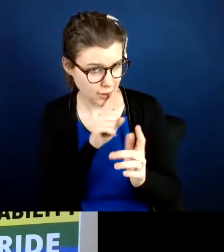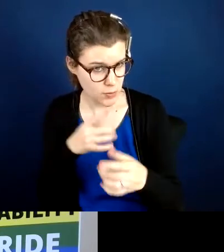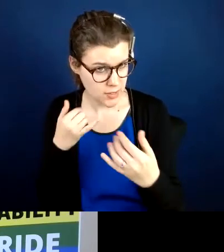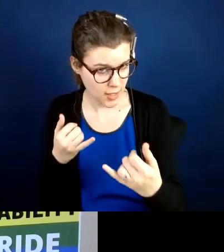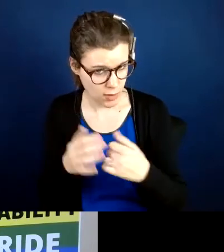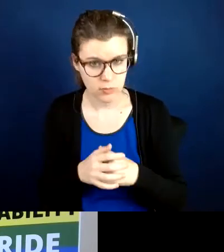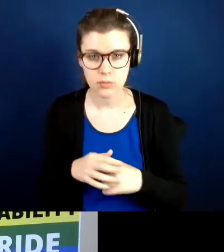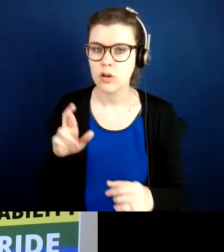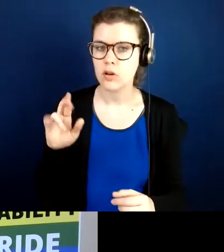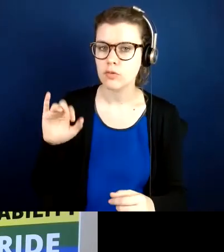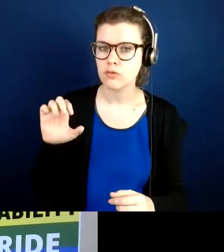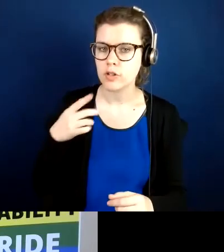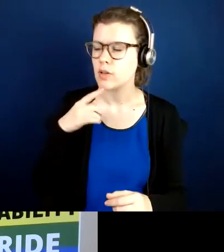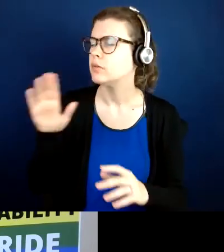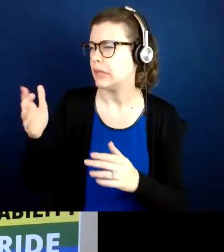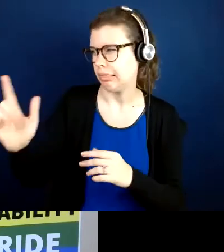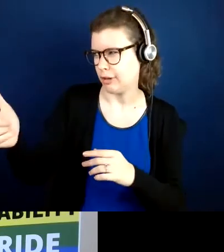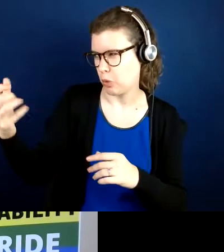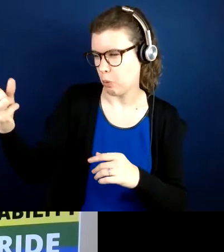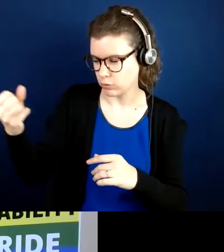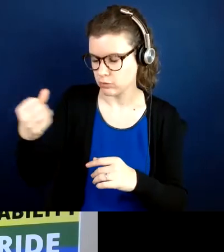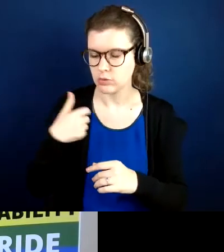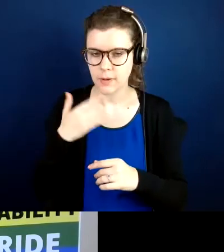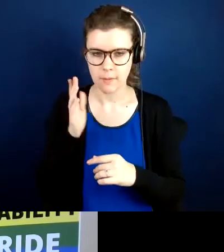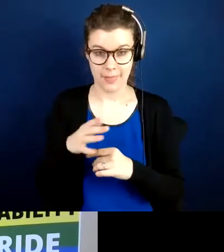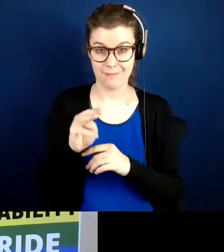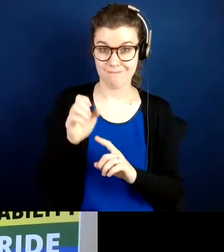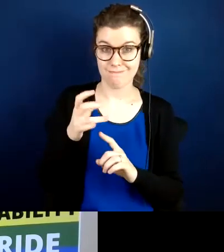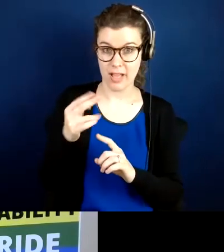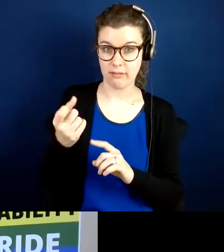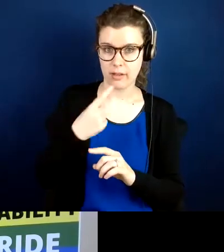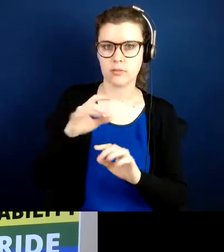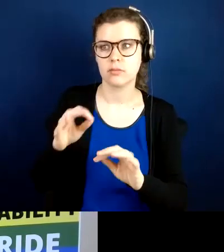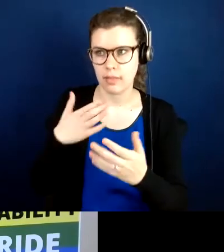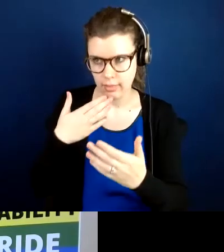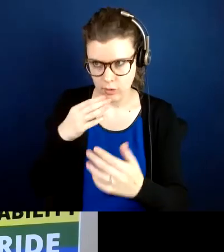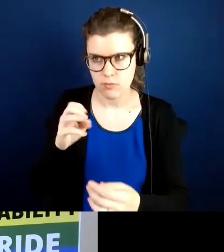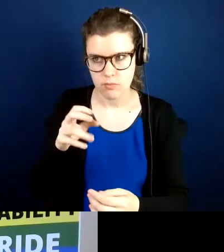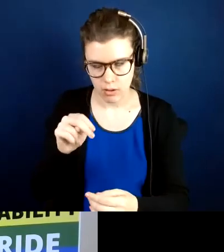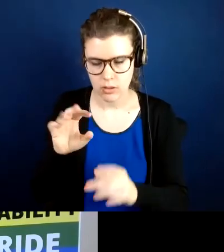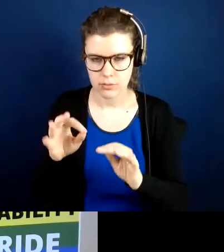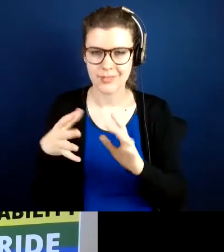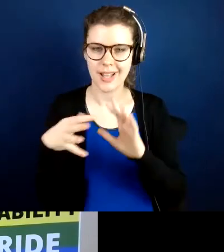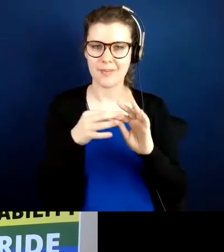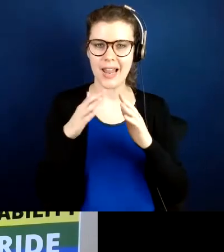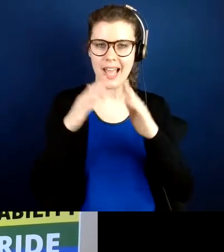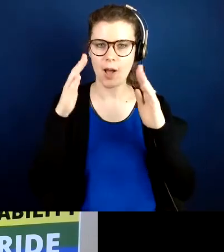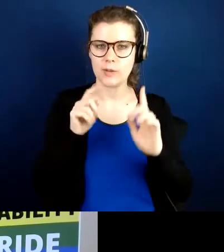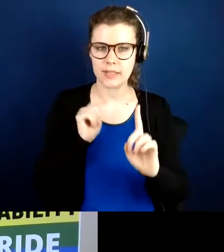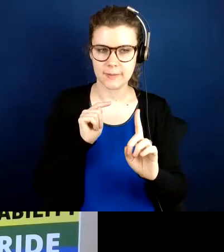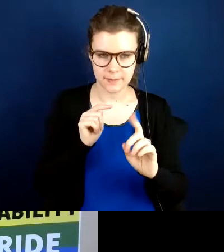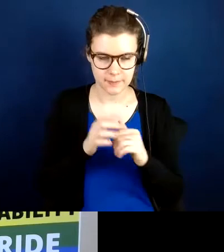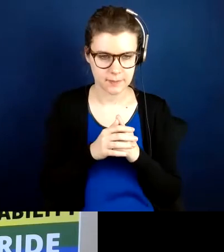Let's do it later. I'm gonna Okay. address Megan. Thank you for bringing me back to the housing. And